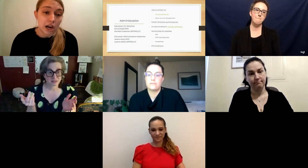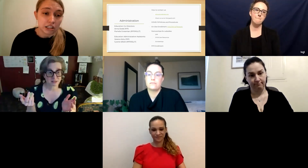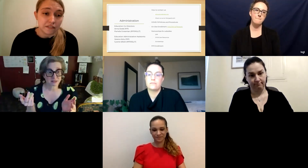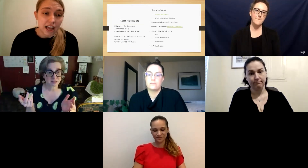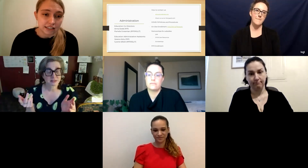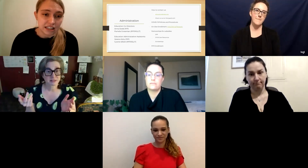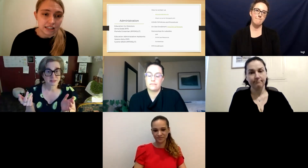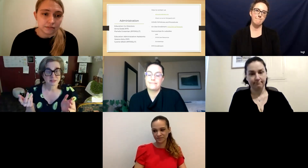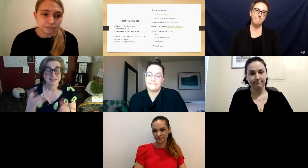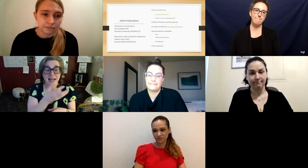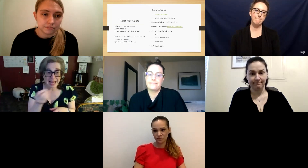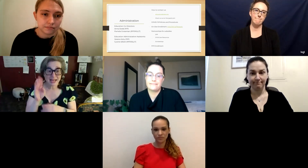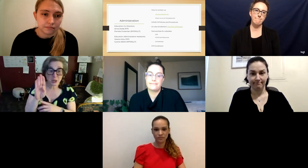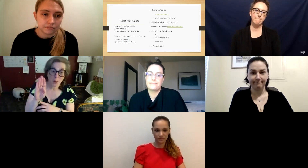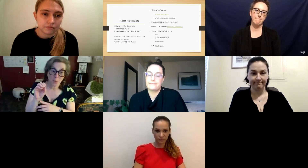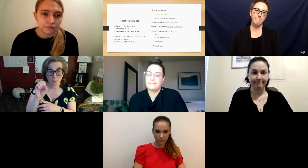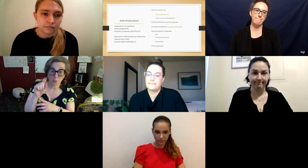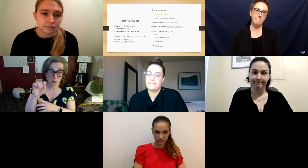is required to be vaccinated